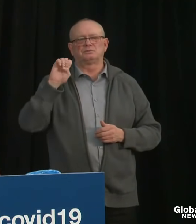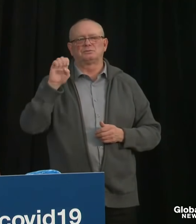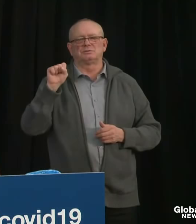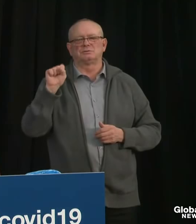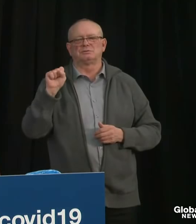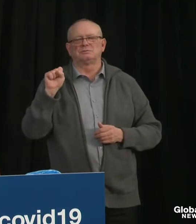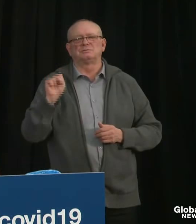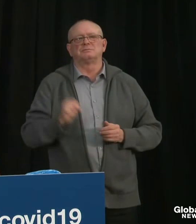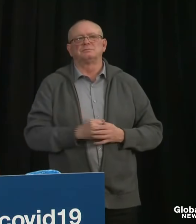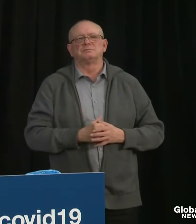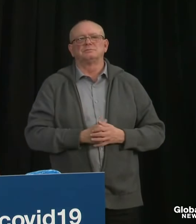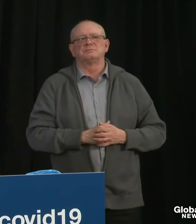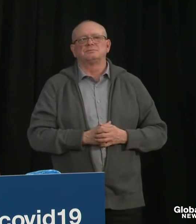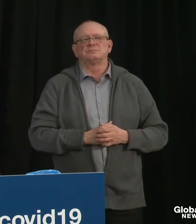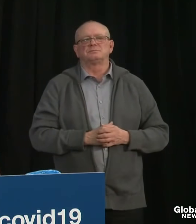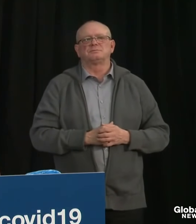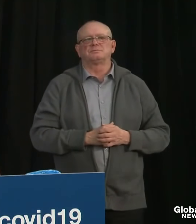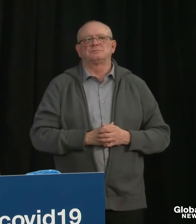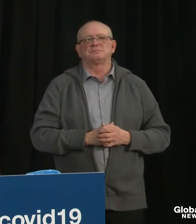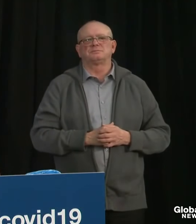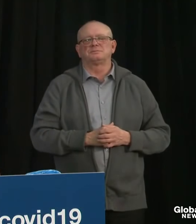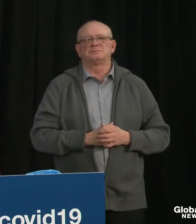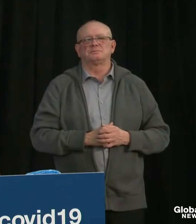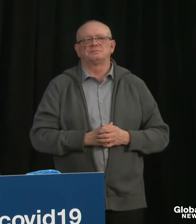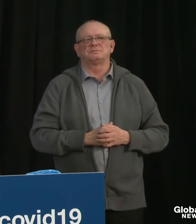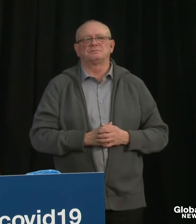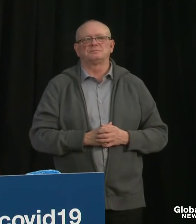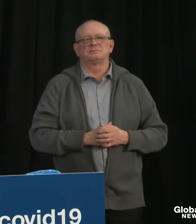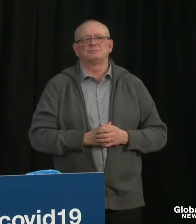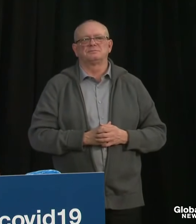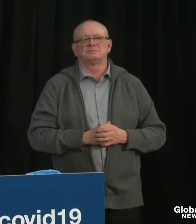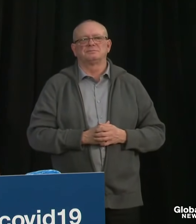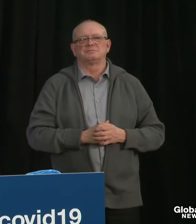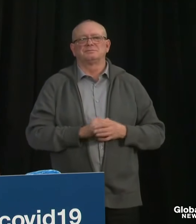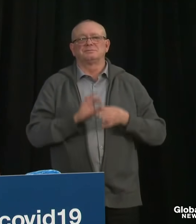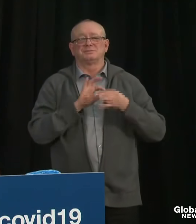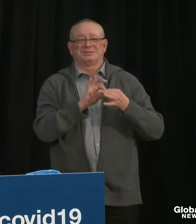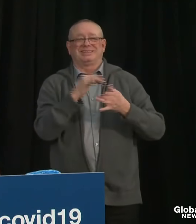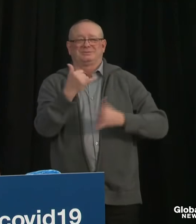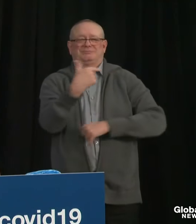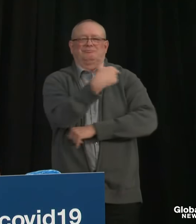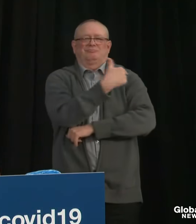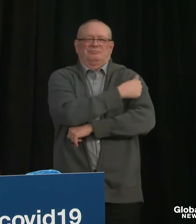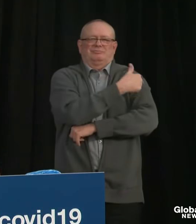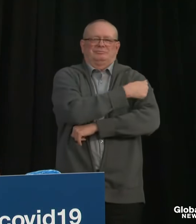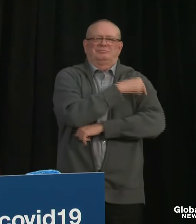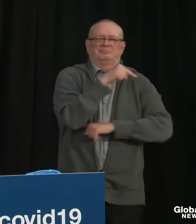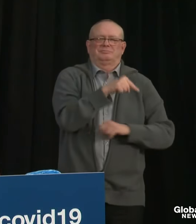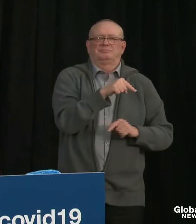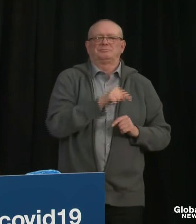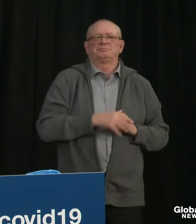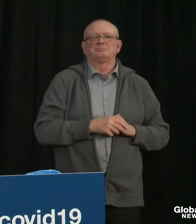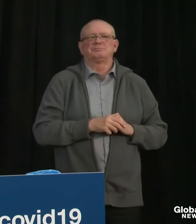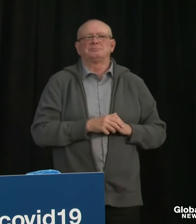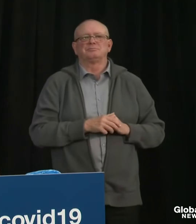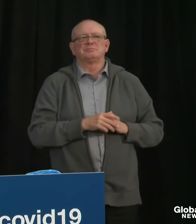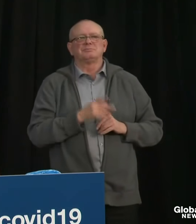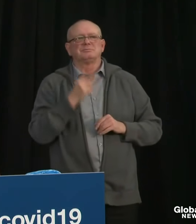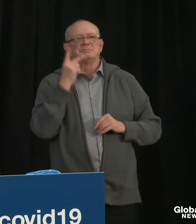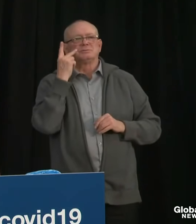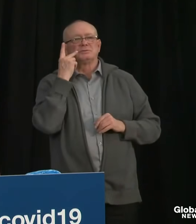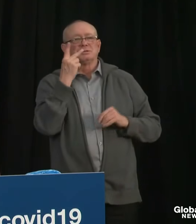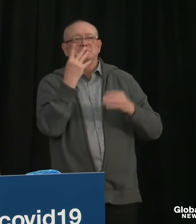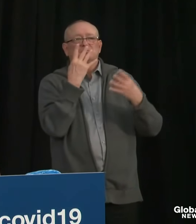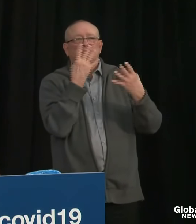good afternoon. Picking up on the vaccine question, given some of the pretty severe outbreaks we've seen in prisons